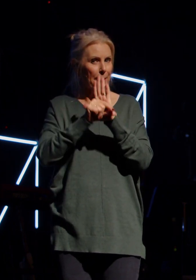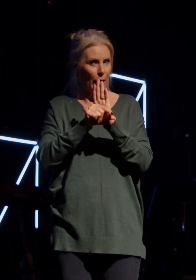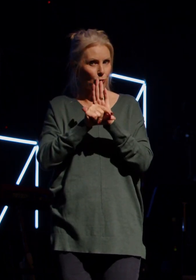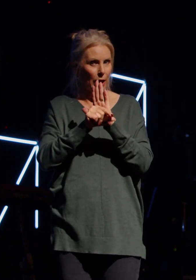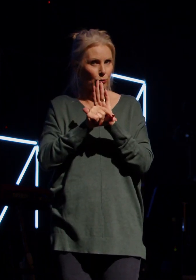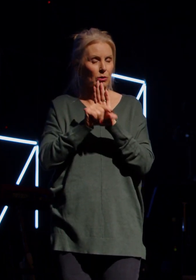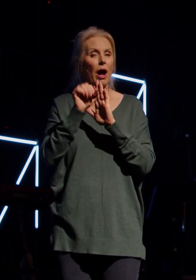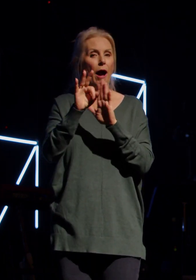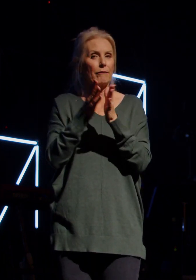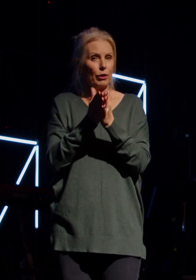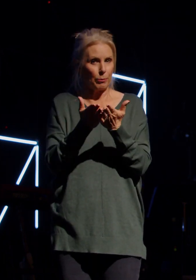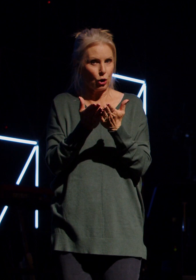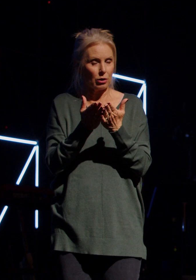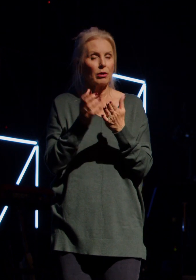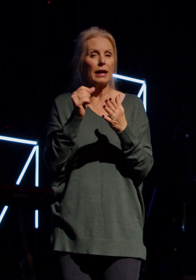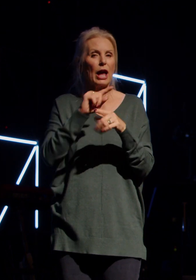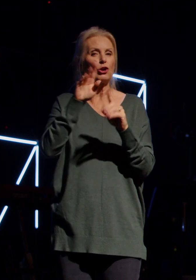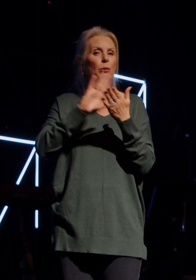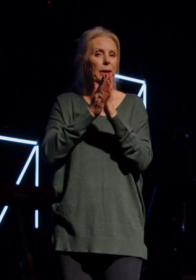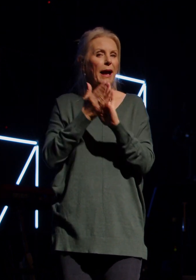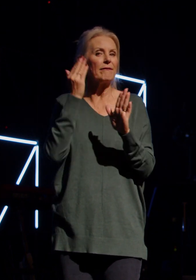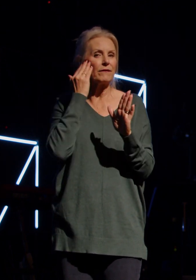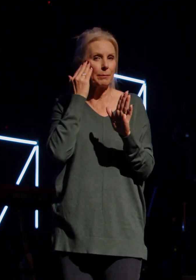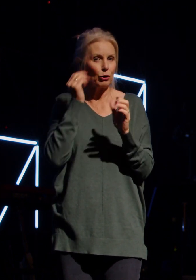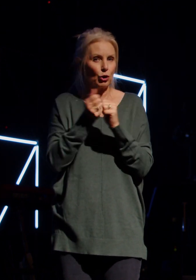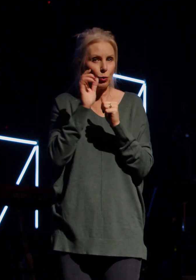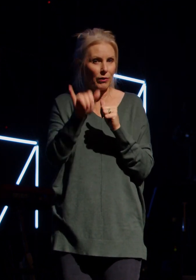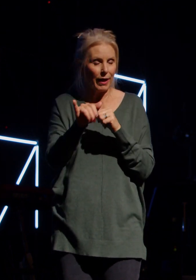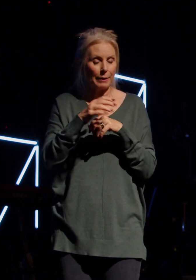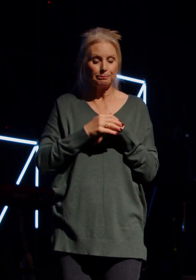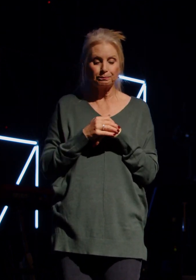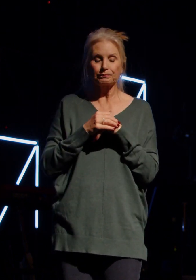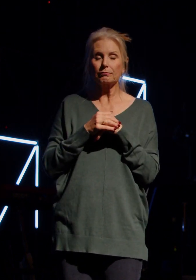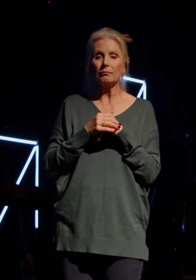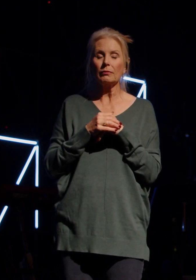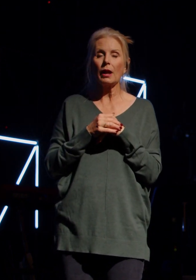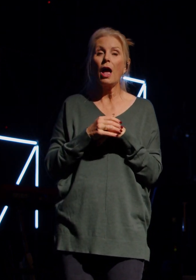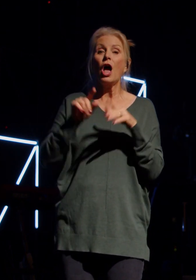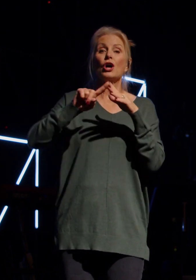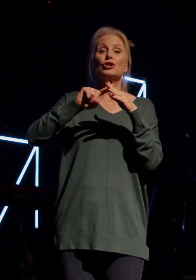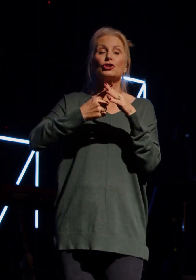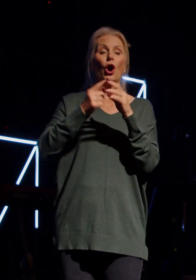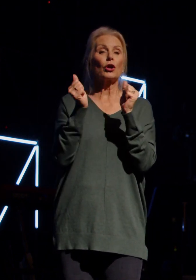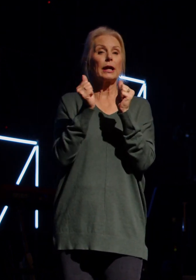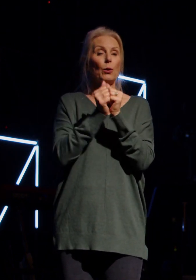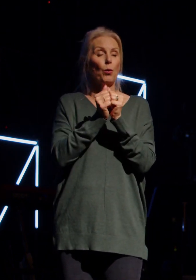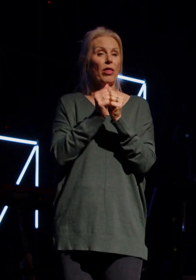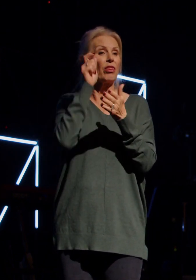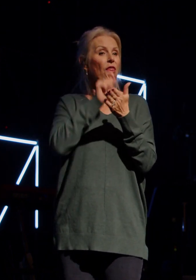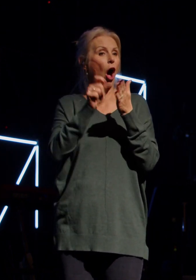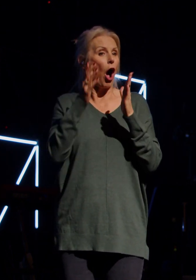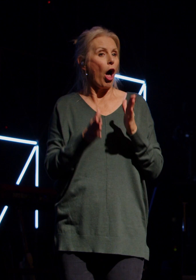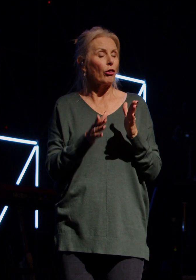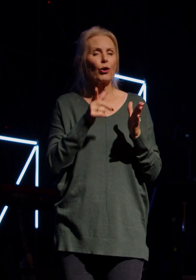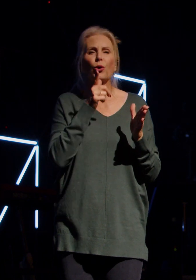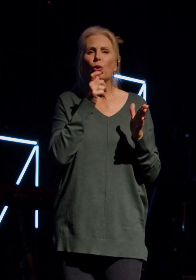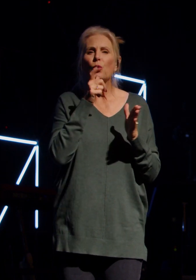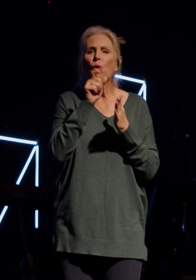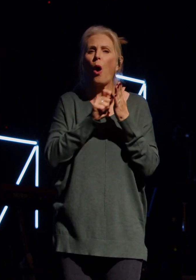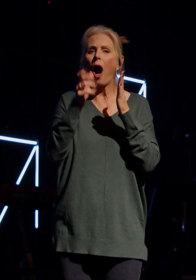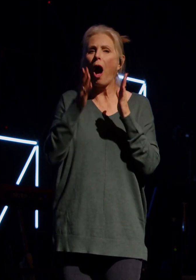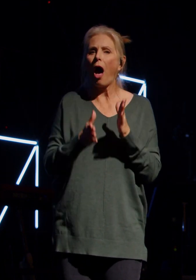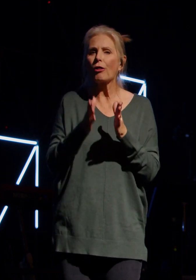become familiar with it, and we're going to spend the next 15 weeks in here. Starting with the author. Who is the